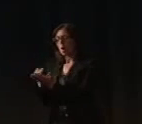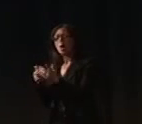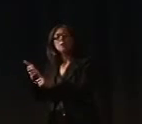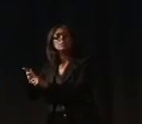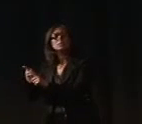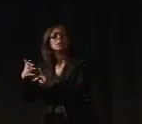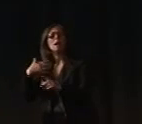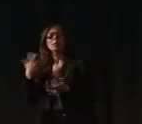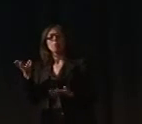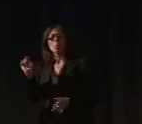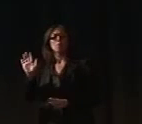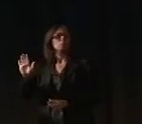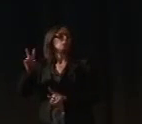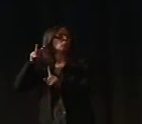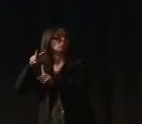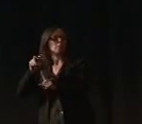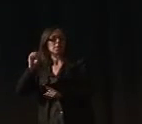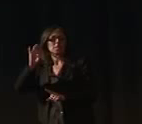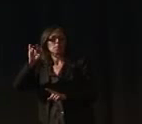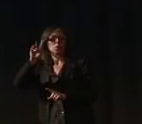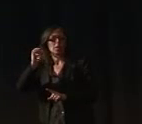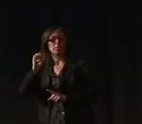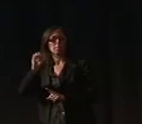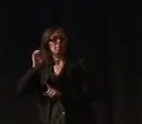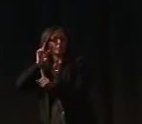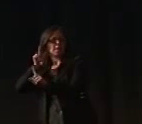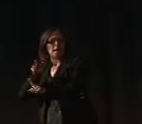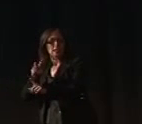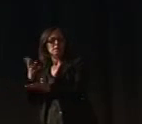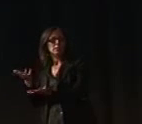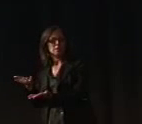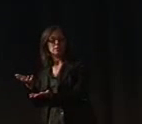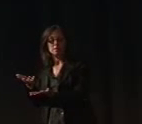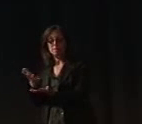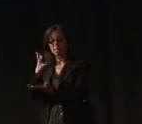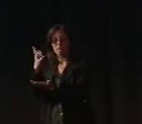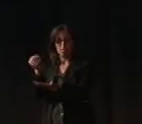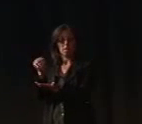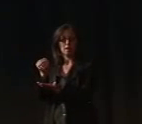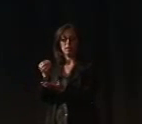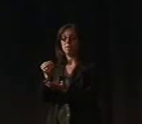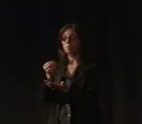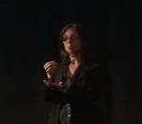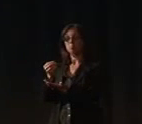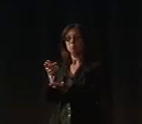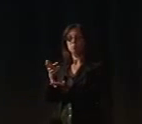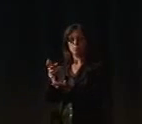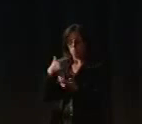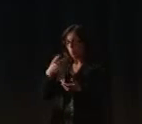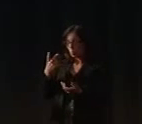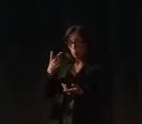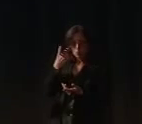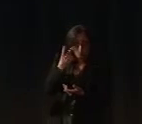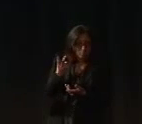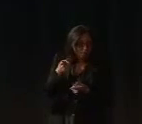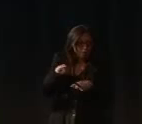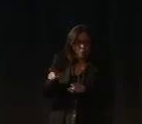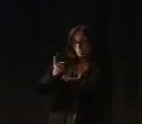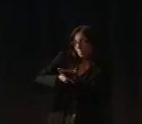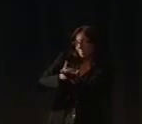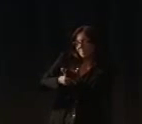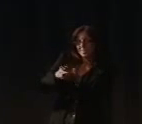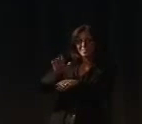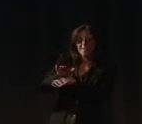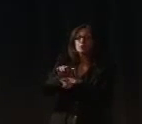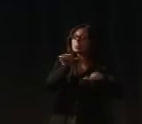the other side the objective guy, as we saw in the first session in this afternoon. They are both, all of